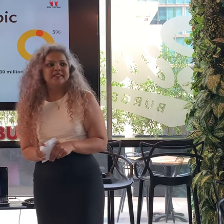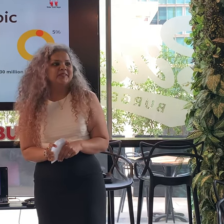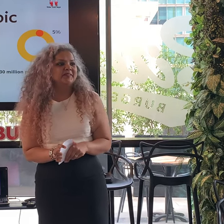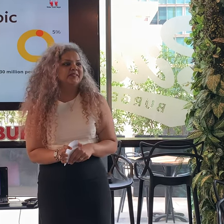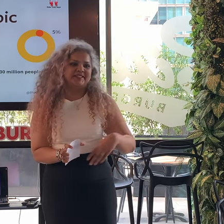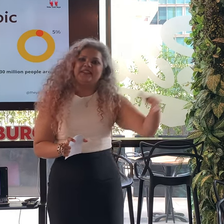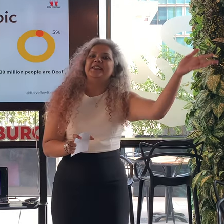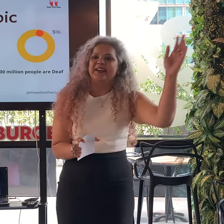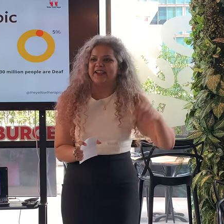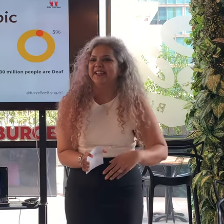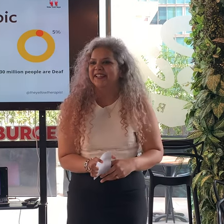We lie.